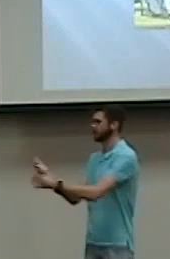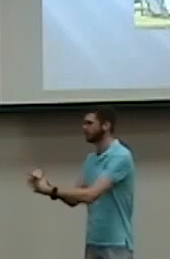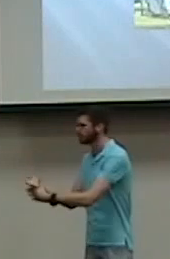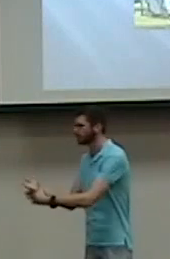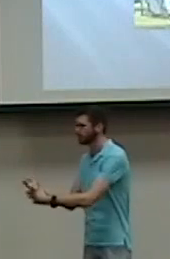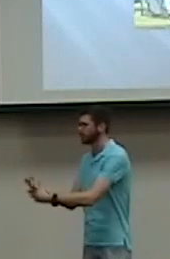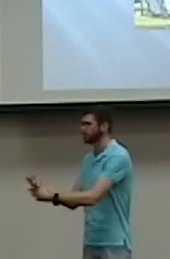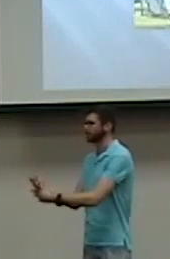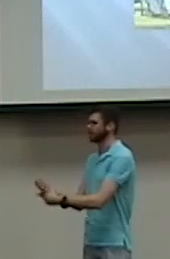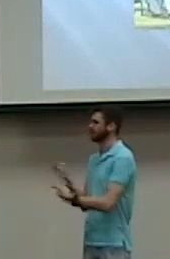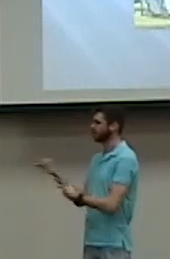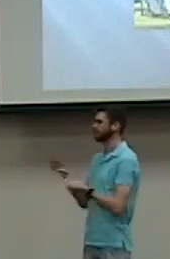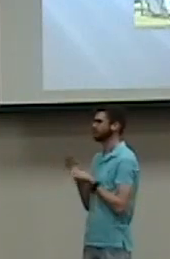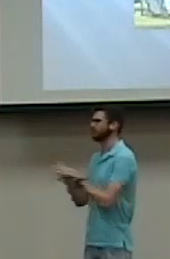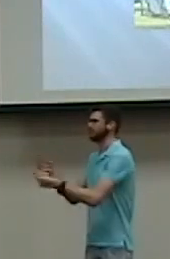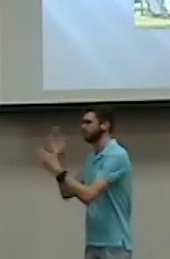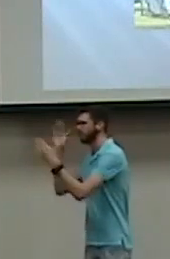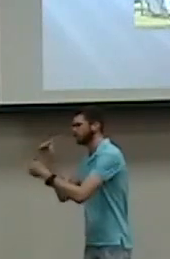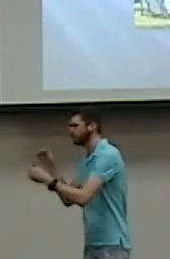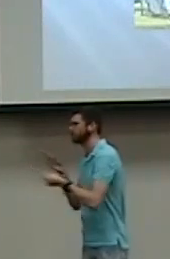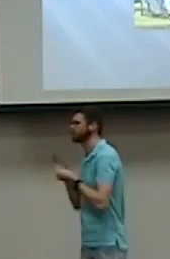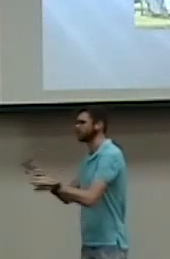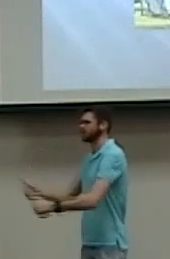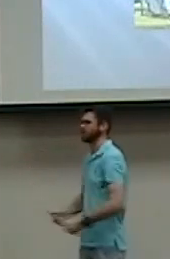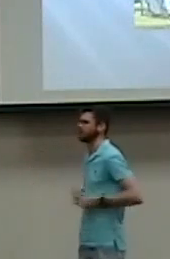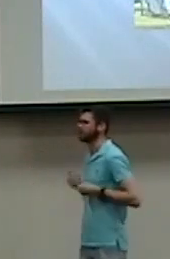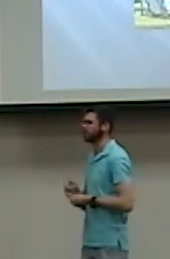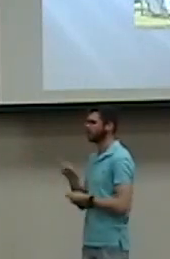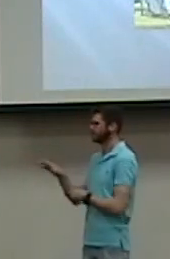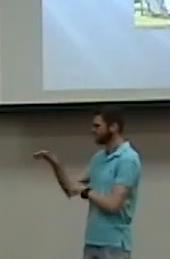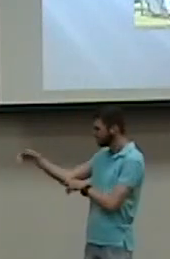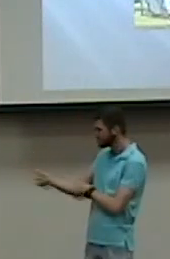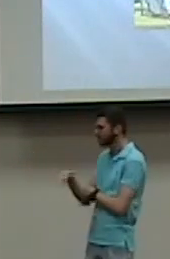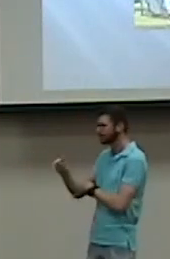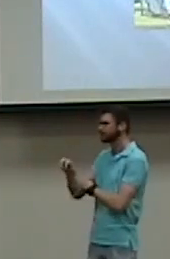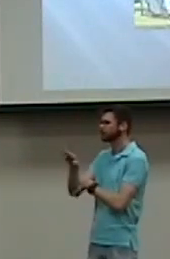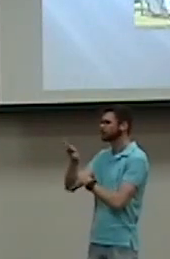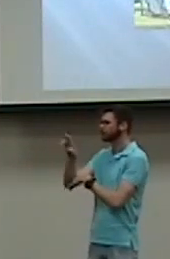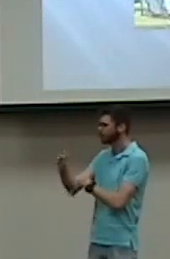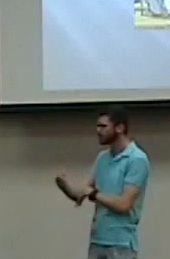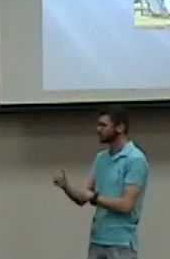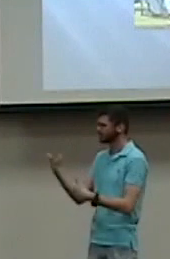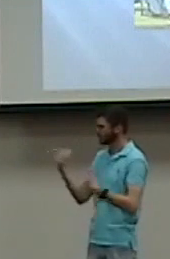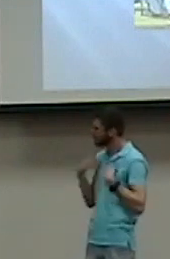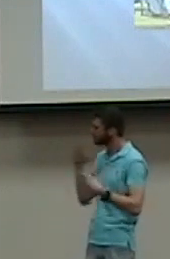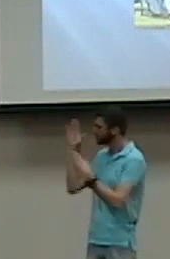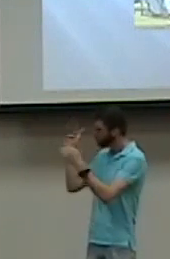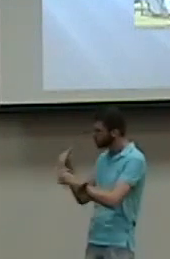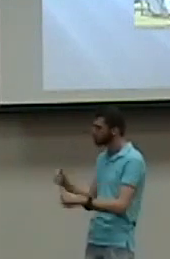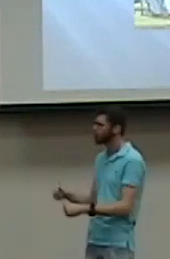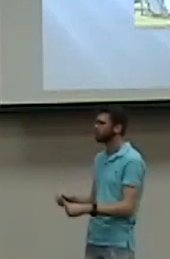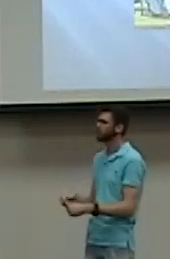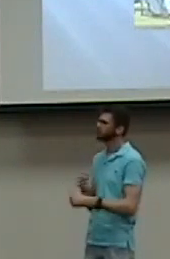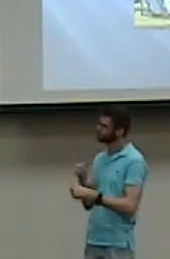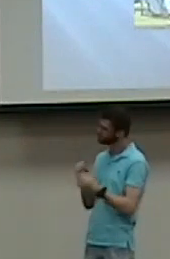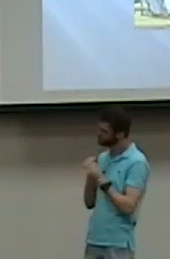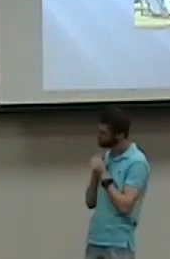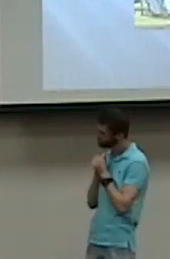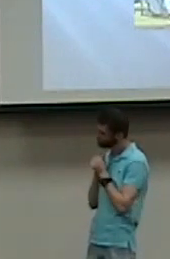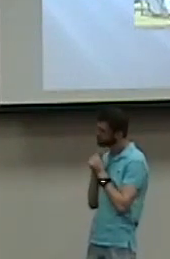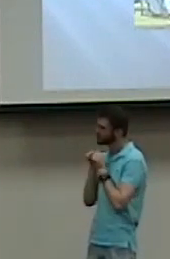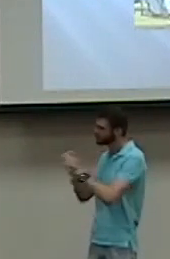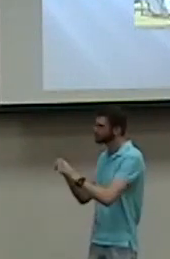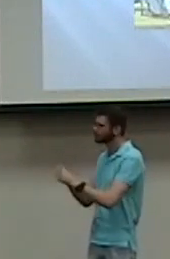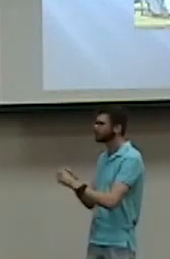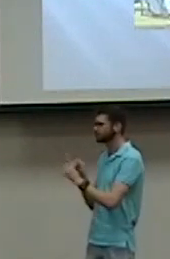our Savior can. And he invites him to believe. He invites him to have hope, and they continue on to the house.